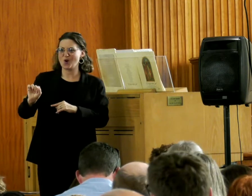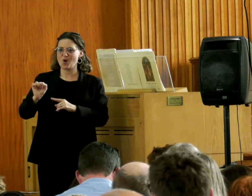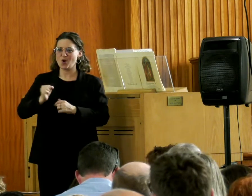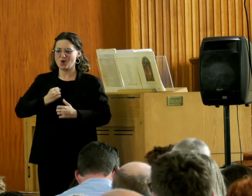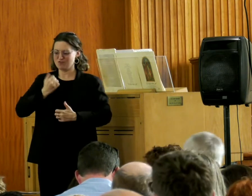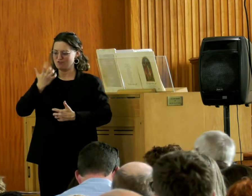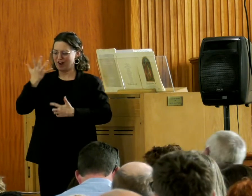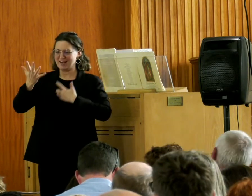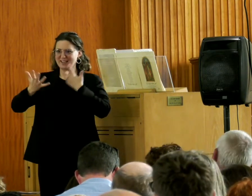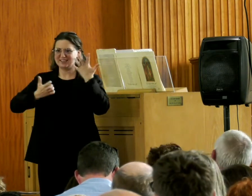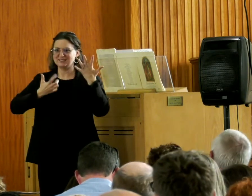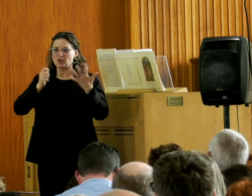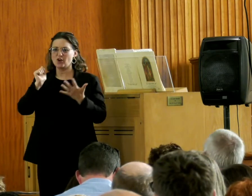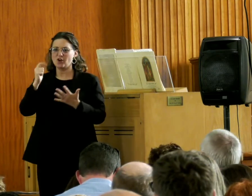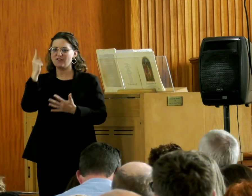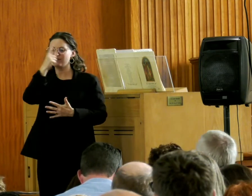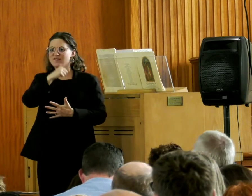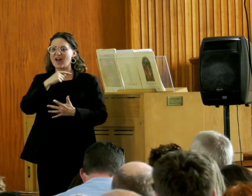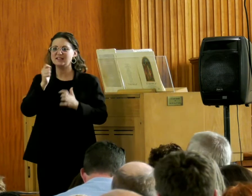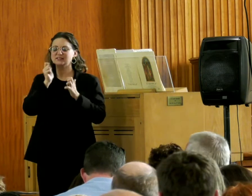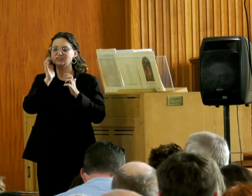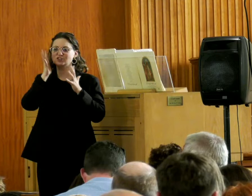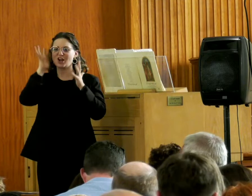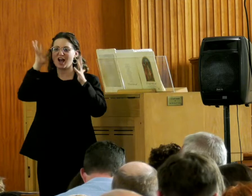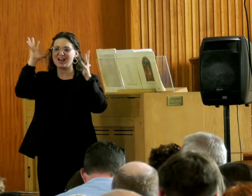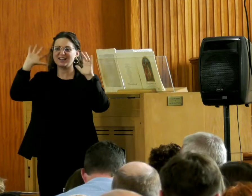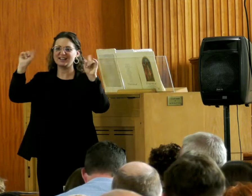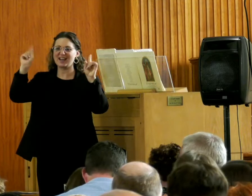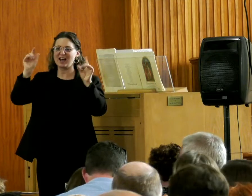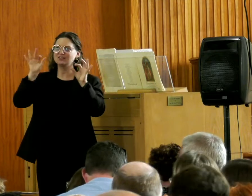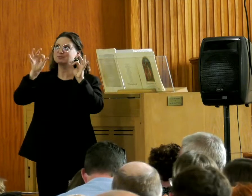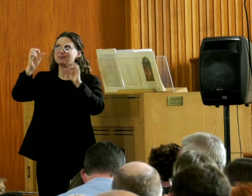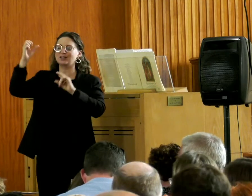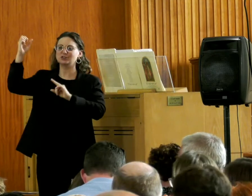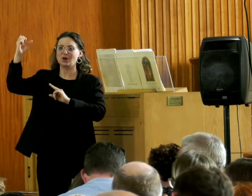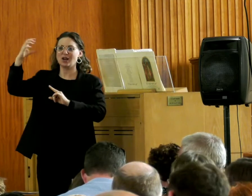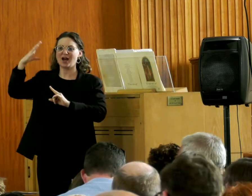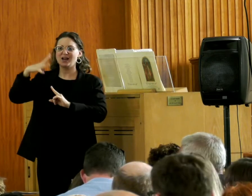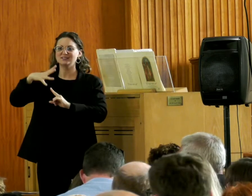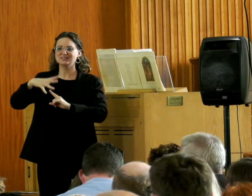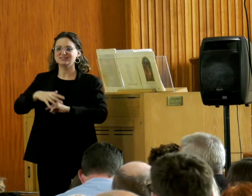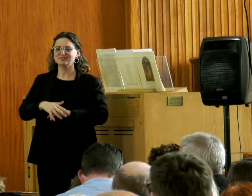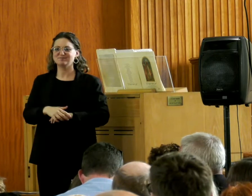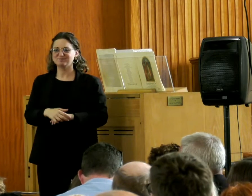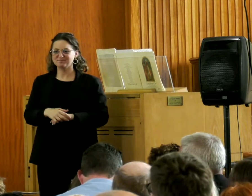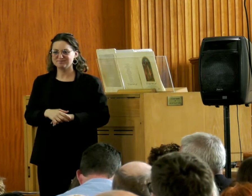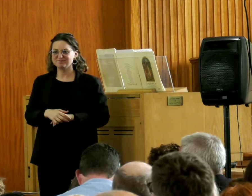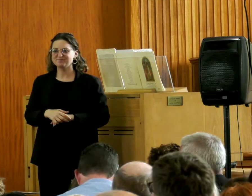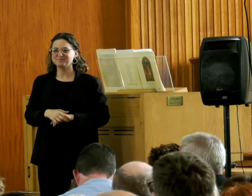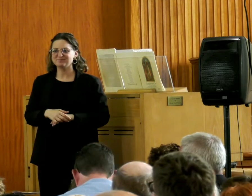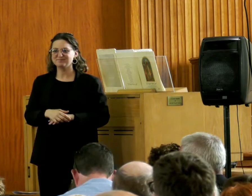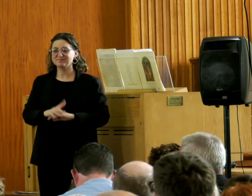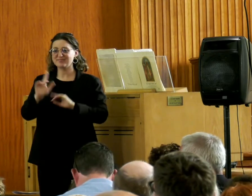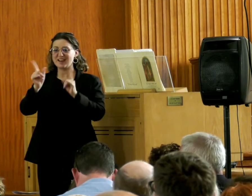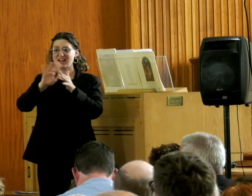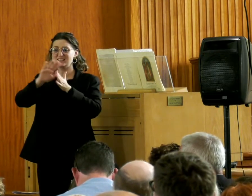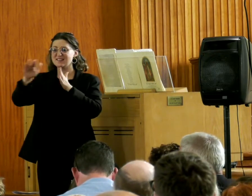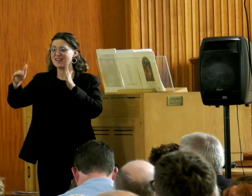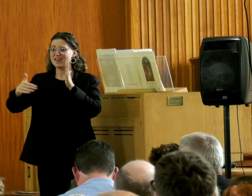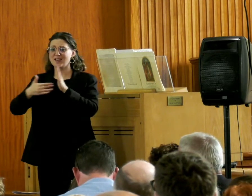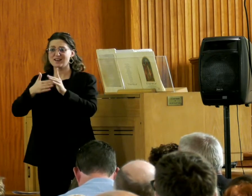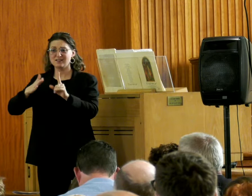her face is now glistening in that glorious light. So we come to the end of a